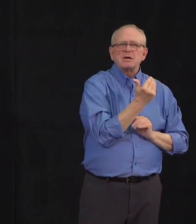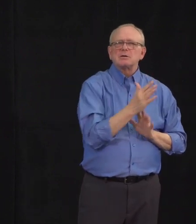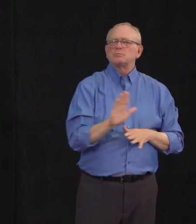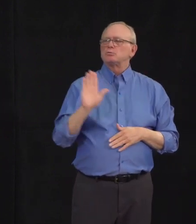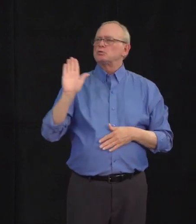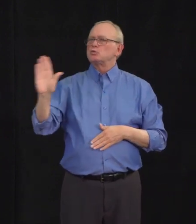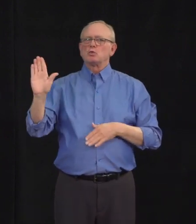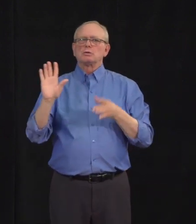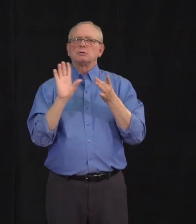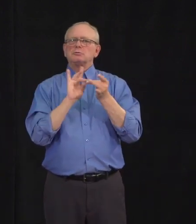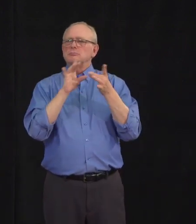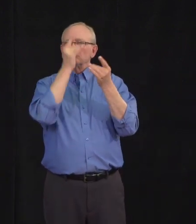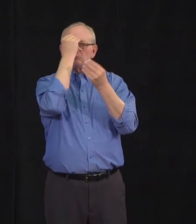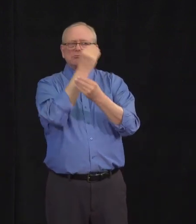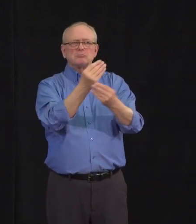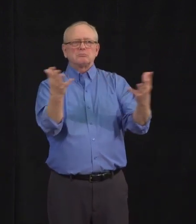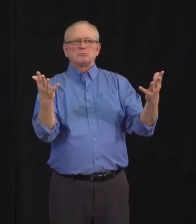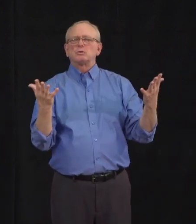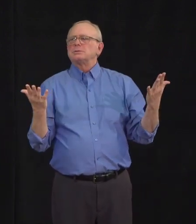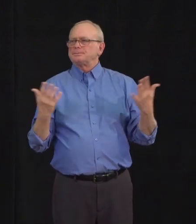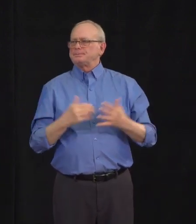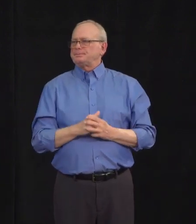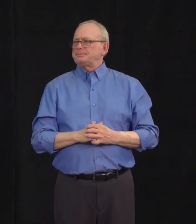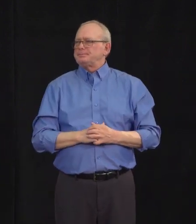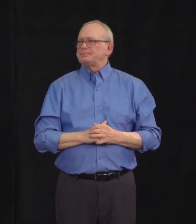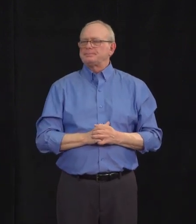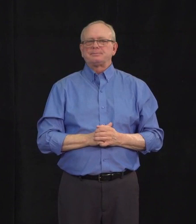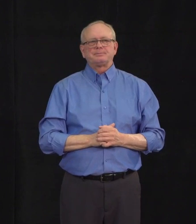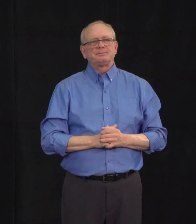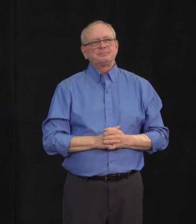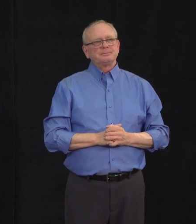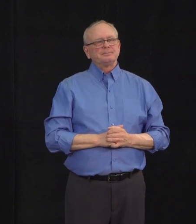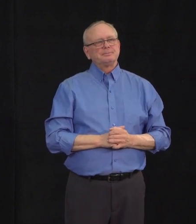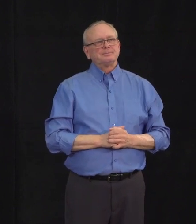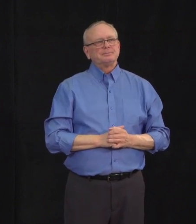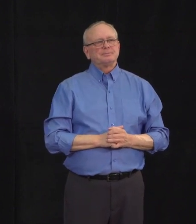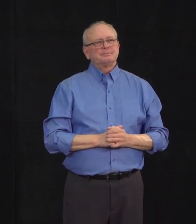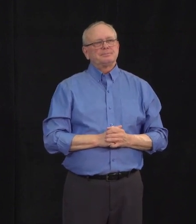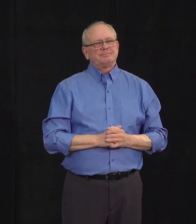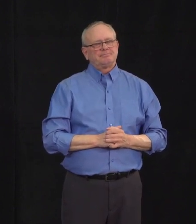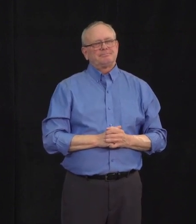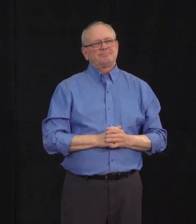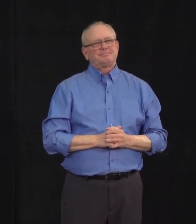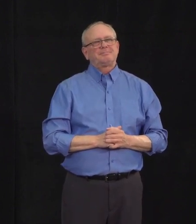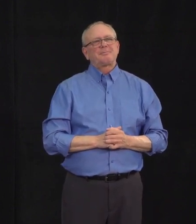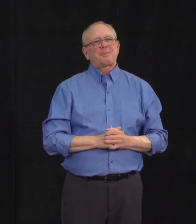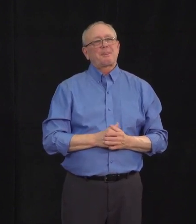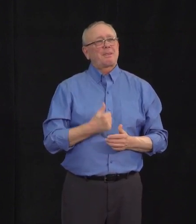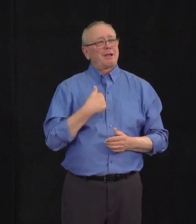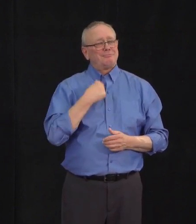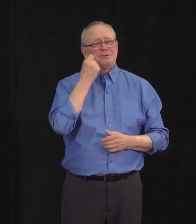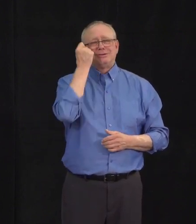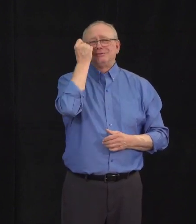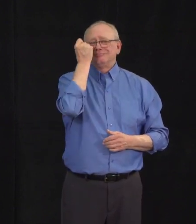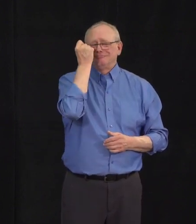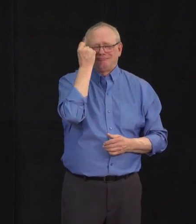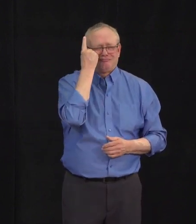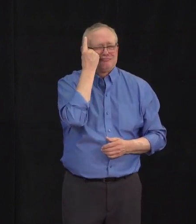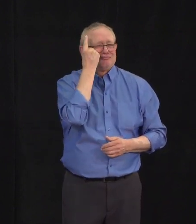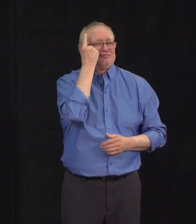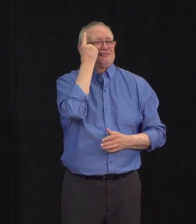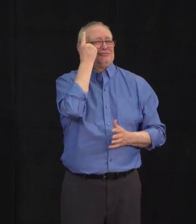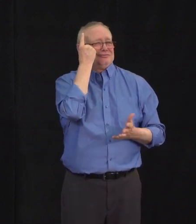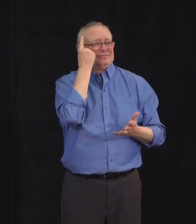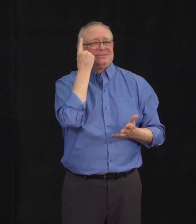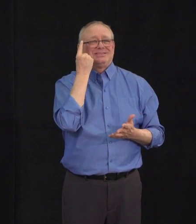Sure. So I think that it's completely reasonable for people to look around and say,